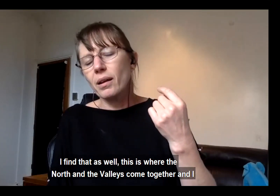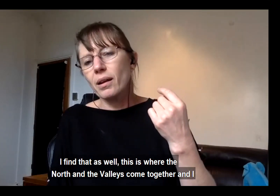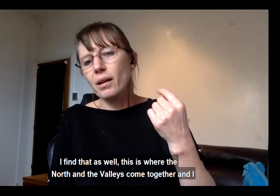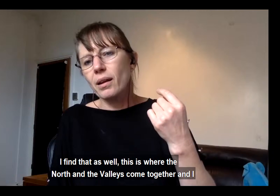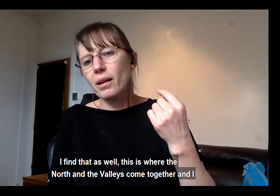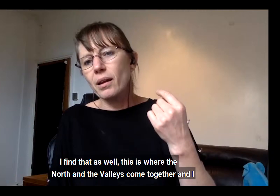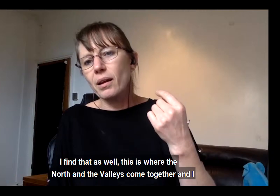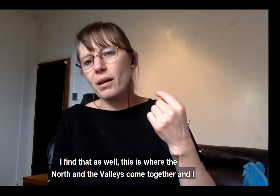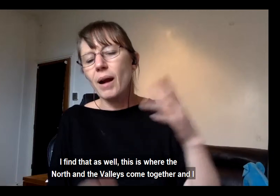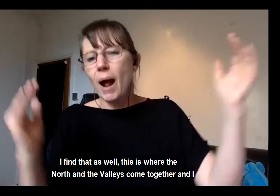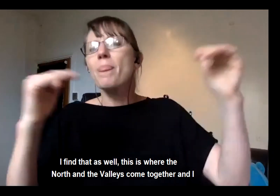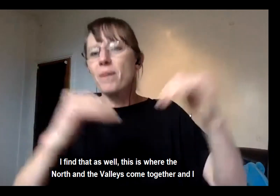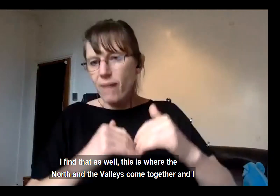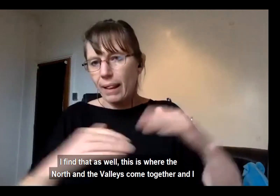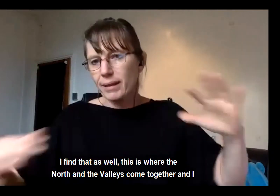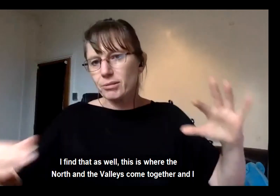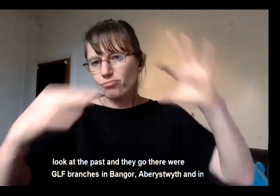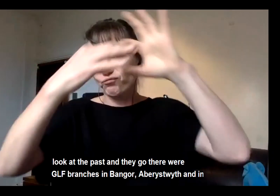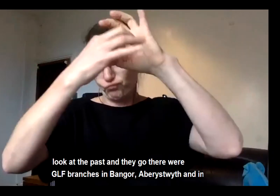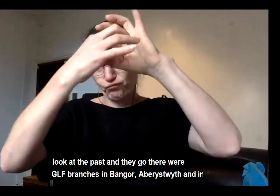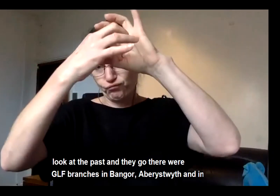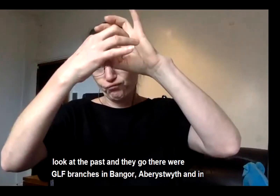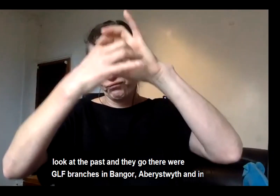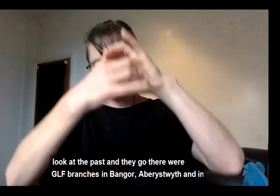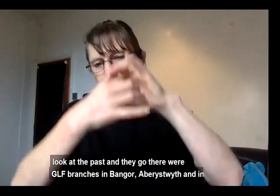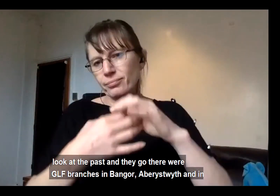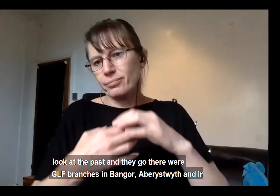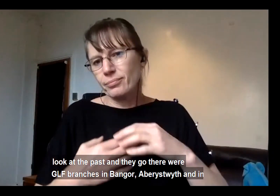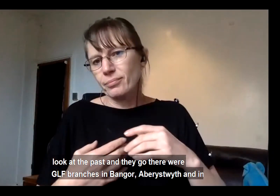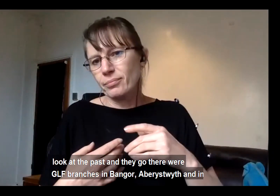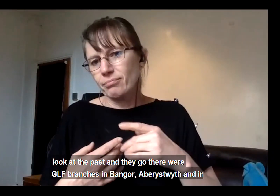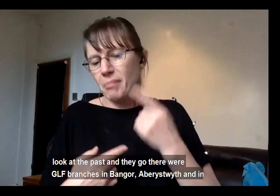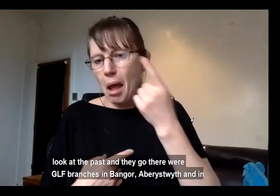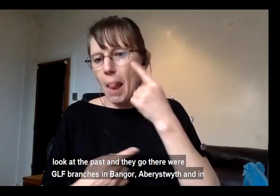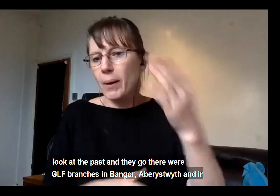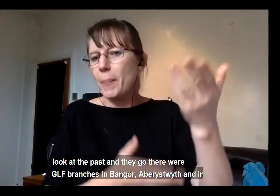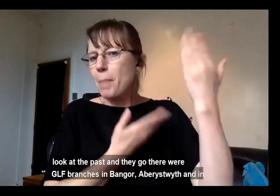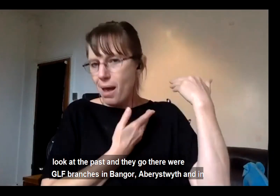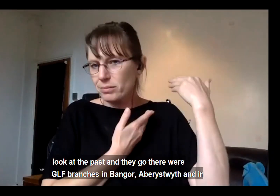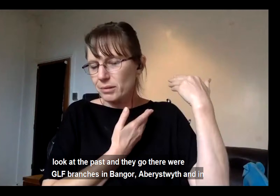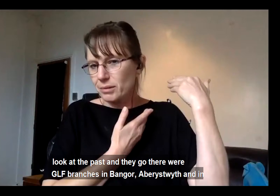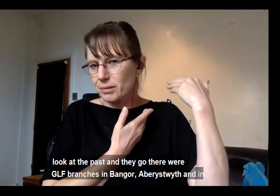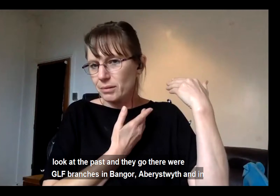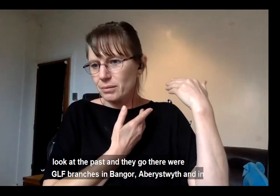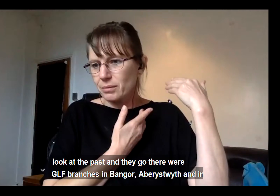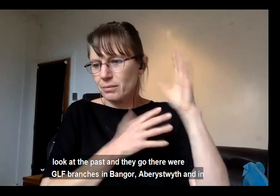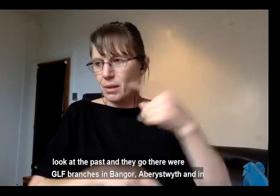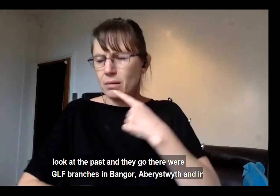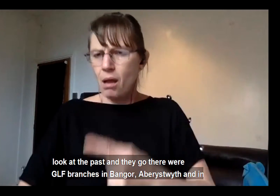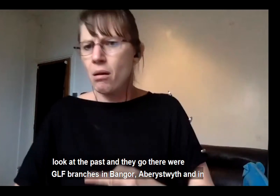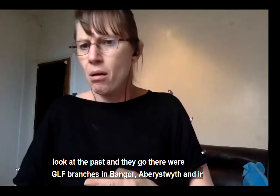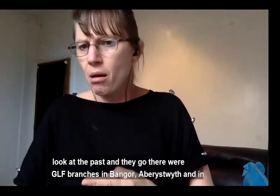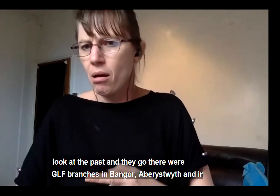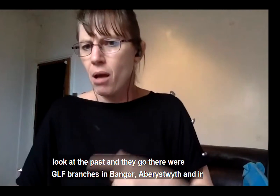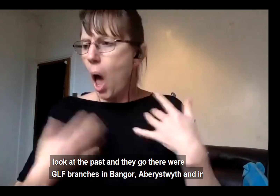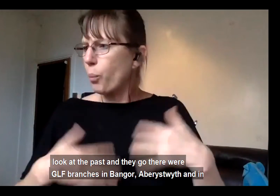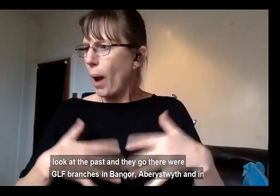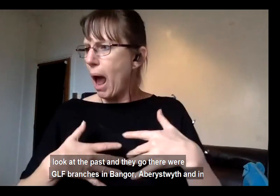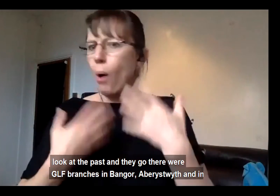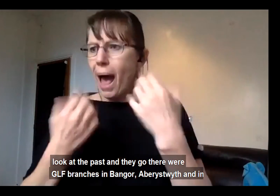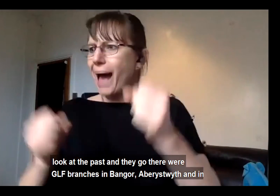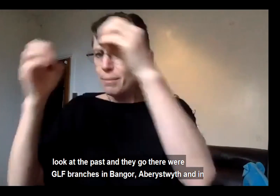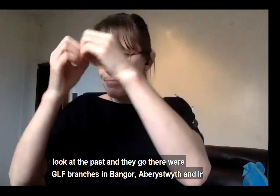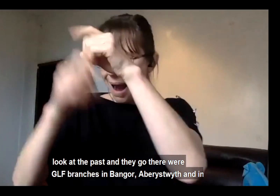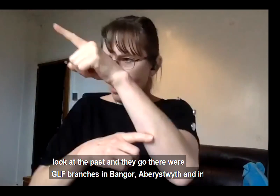the valleys come together, and that I look at the past and I go, crikey Moses, there were GLF branches in Bangor